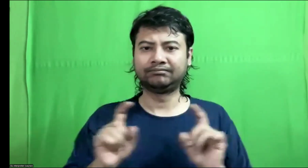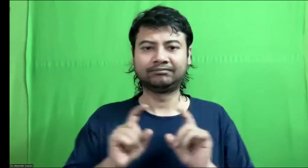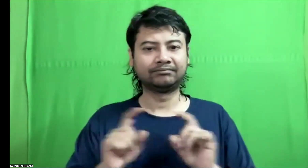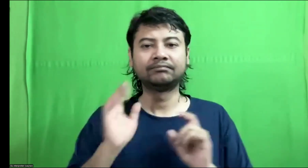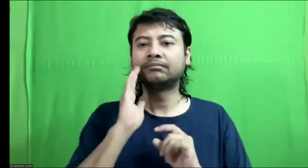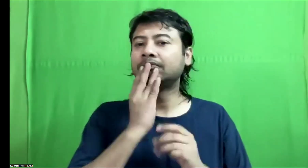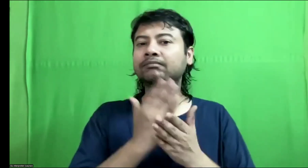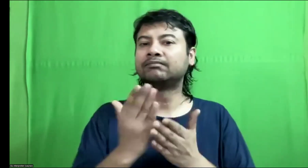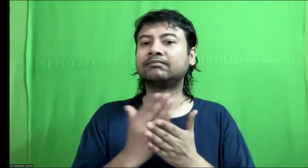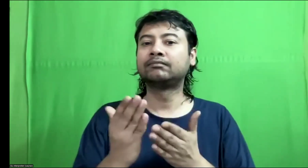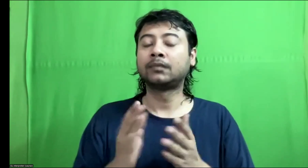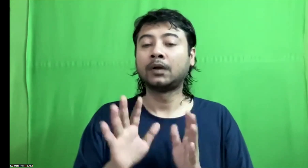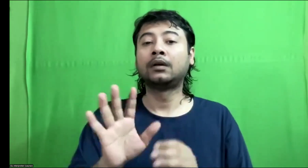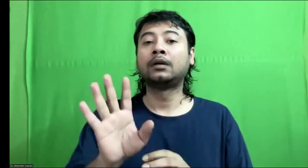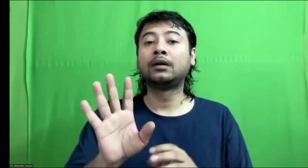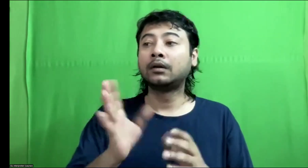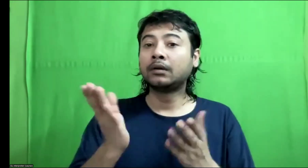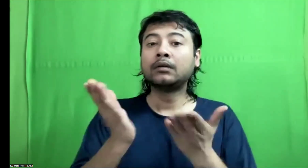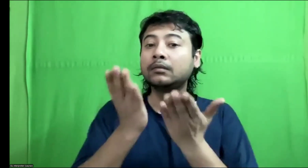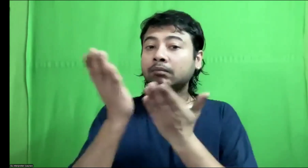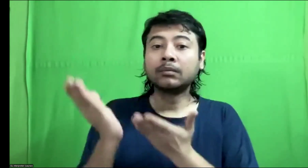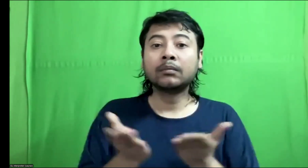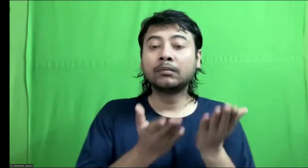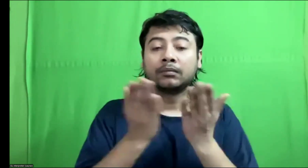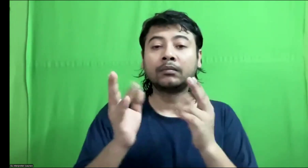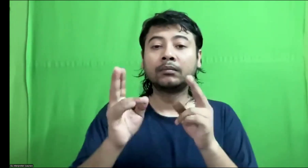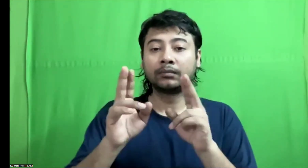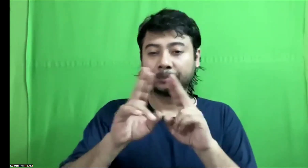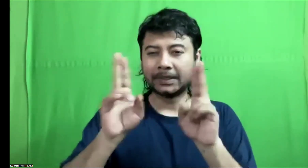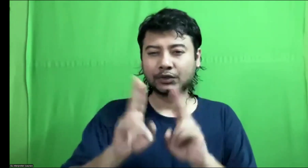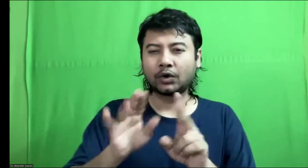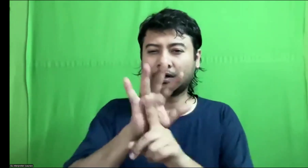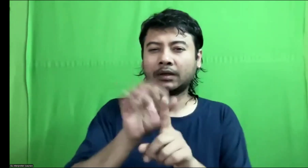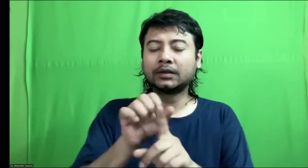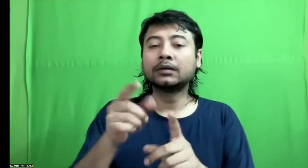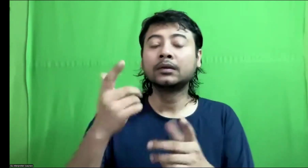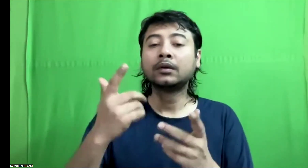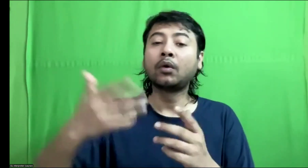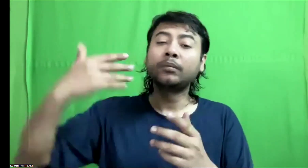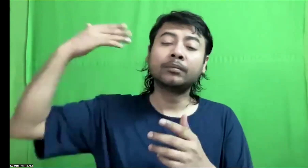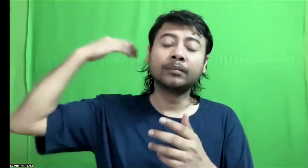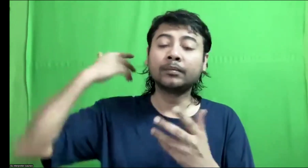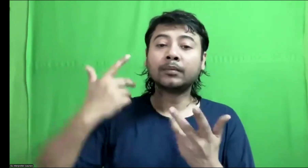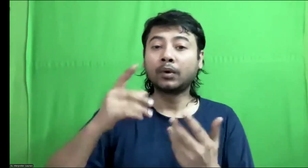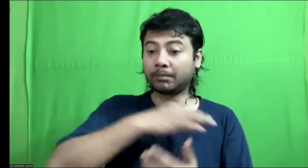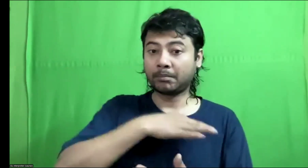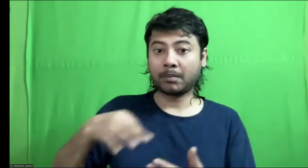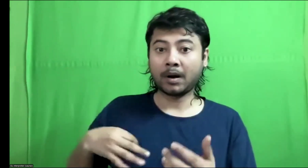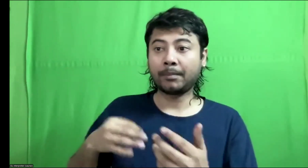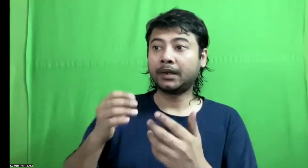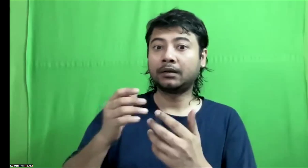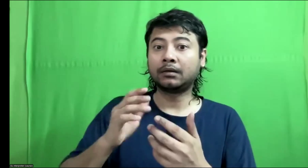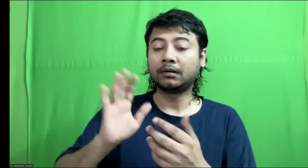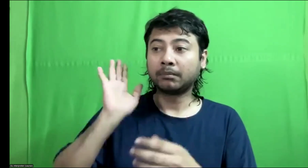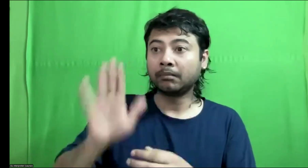that biggest sin, he can become free if he offers a ghee lamp in this month to Lord